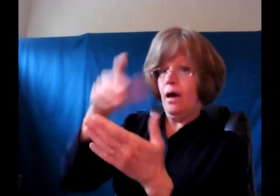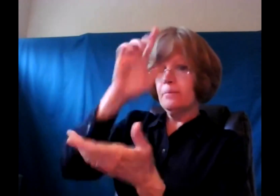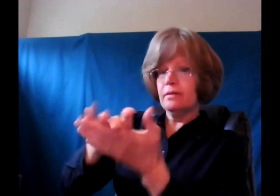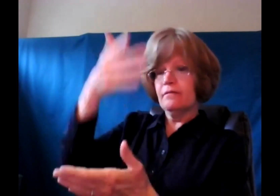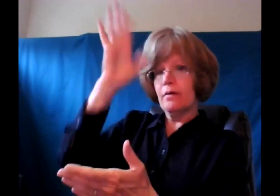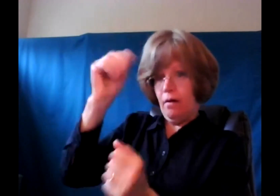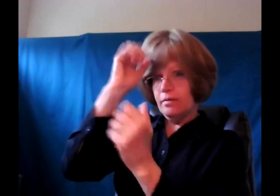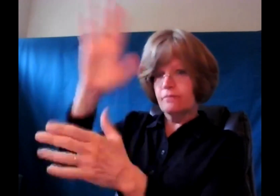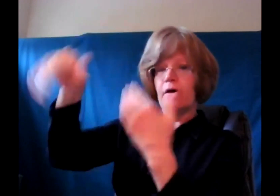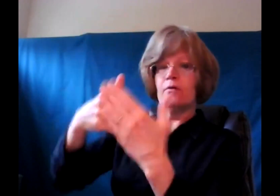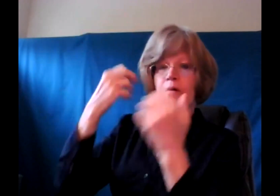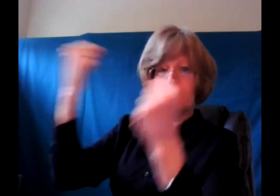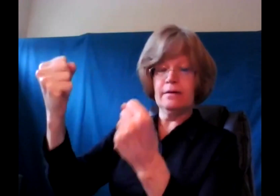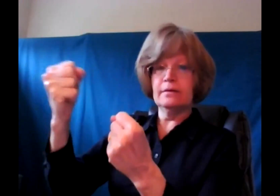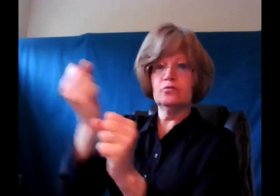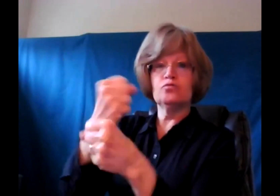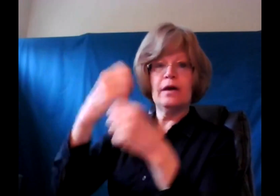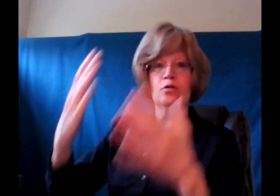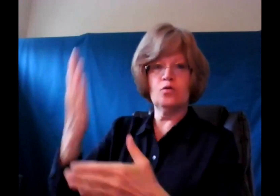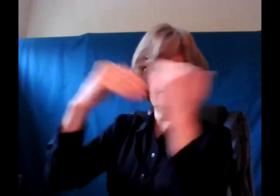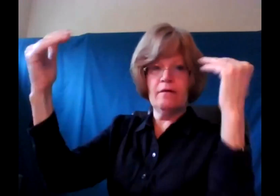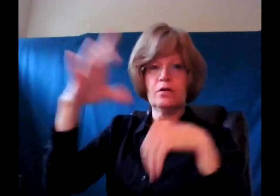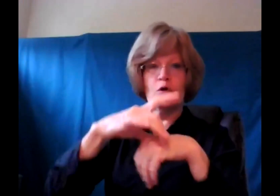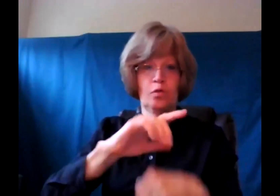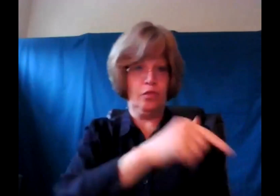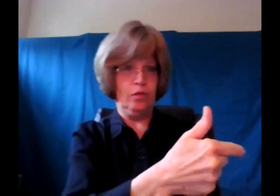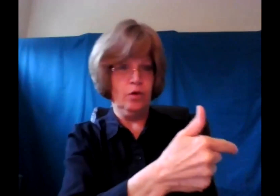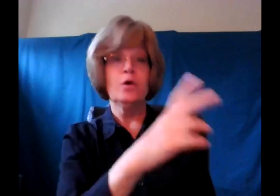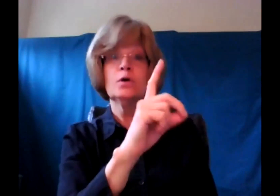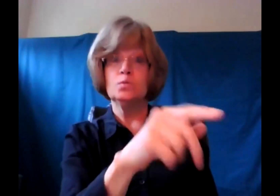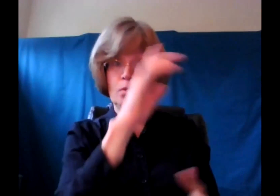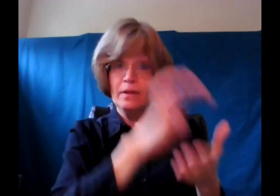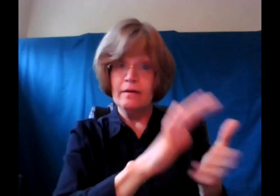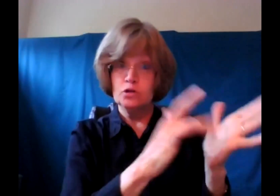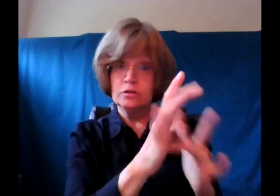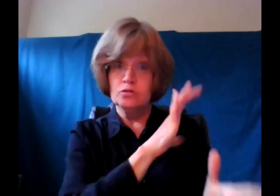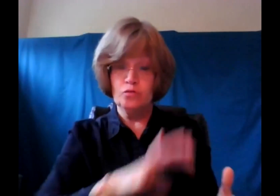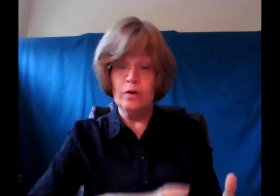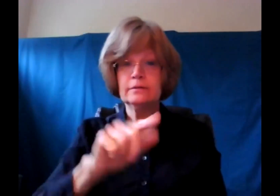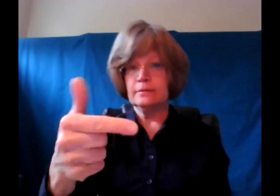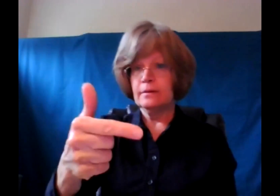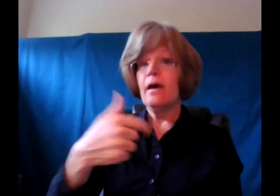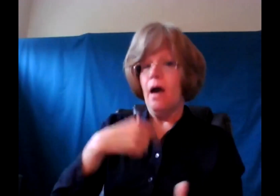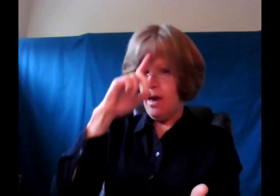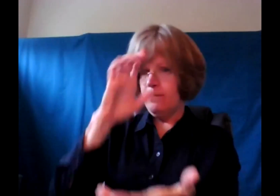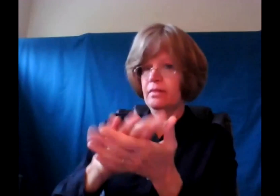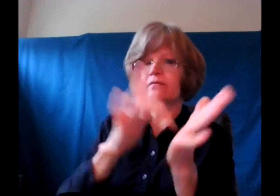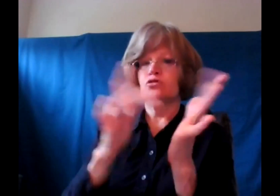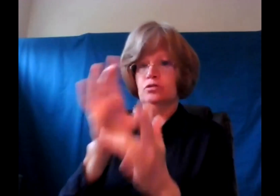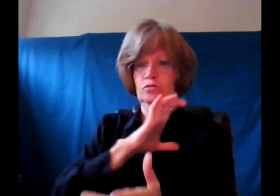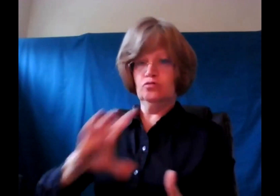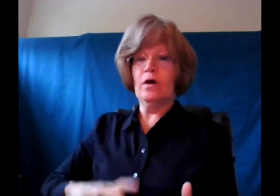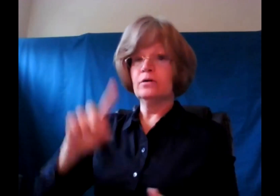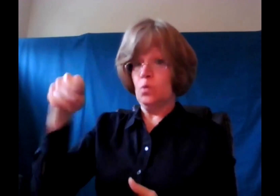in God the Father Almighty, creator of heaven and earth. Do you believe in Jesus Christ?